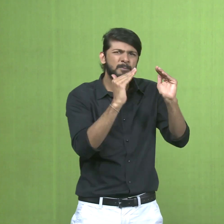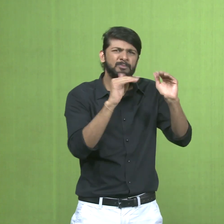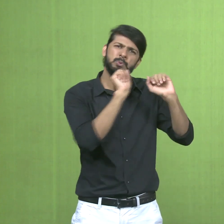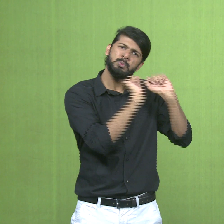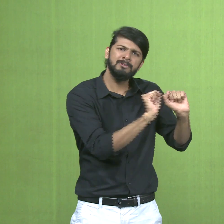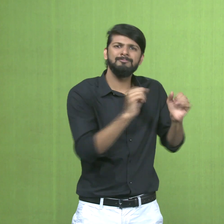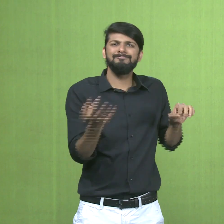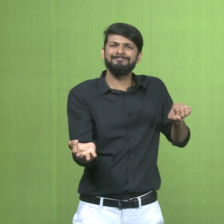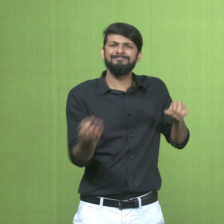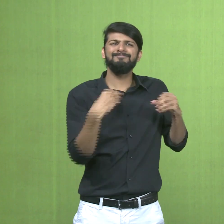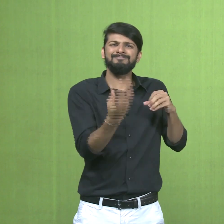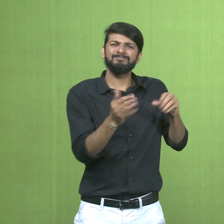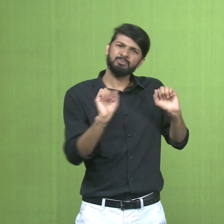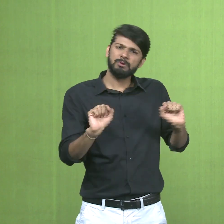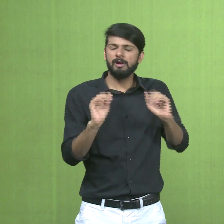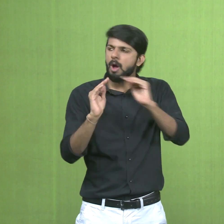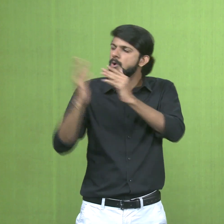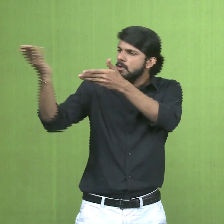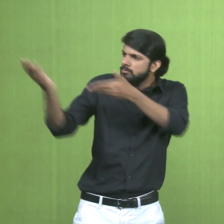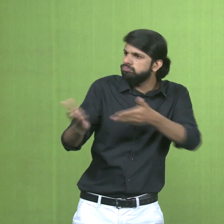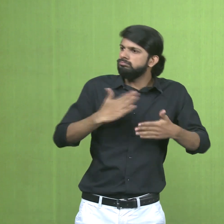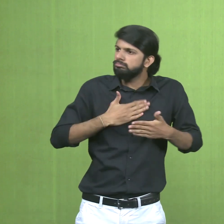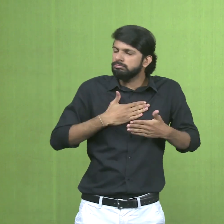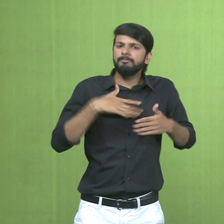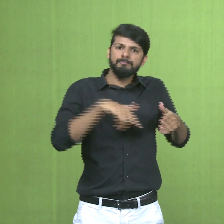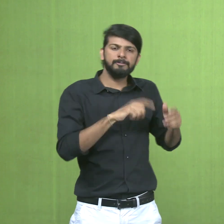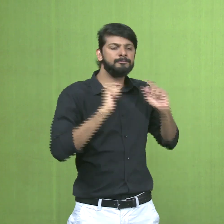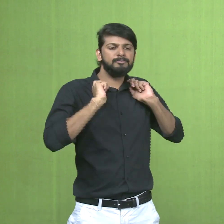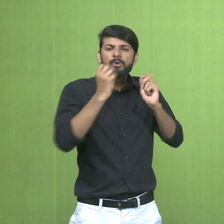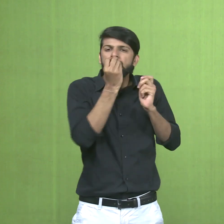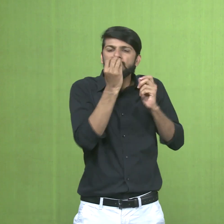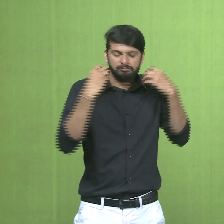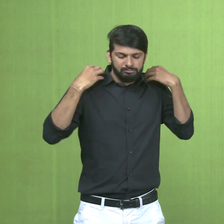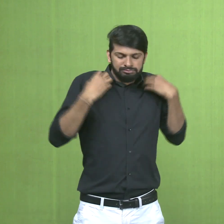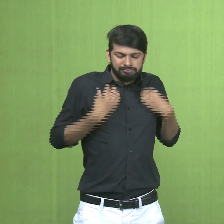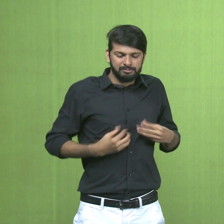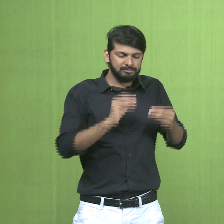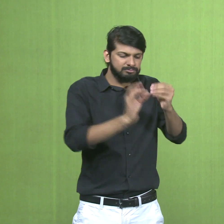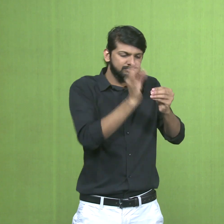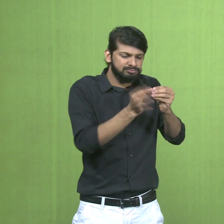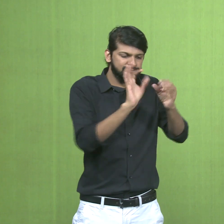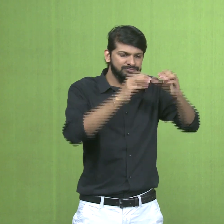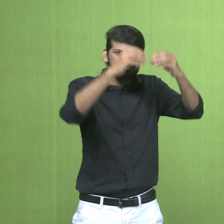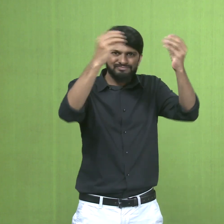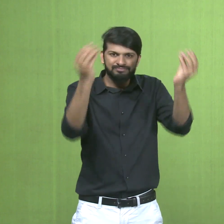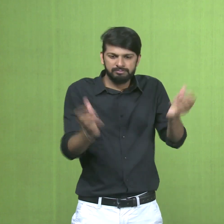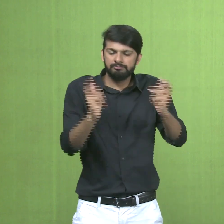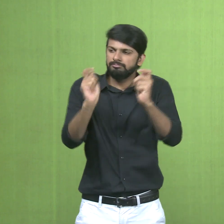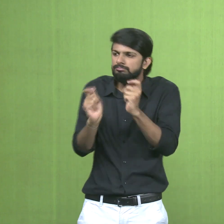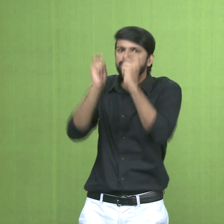and a god in himself, hermits in various forests used